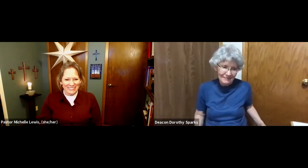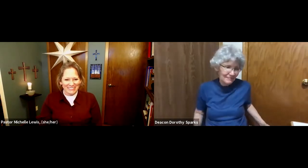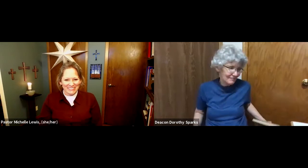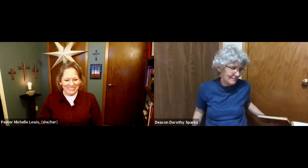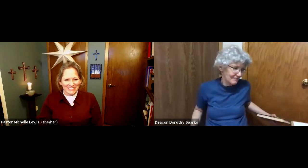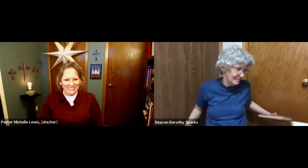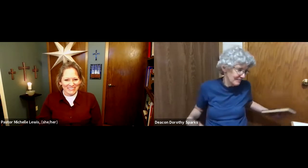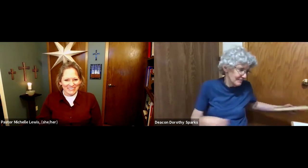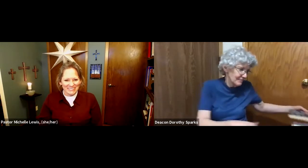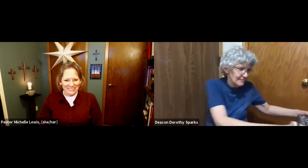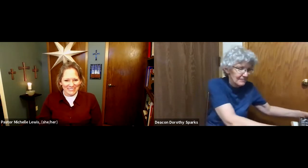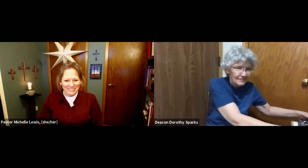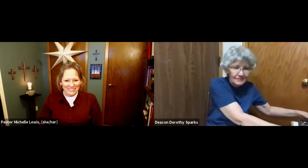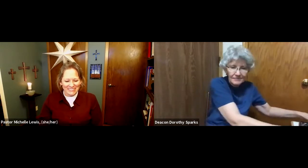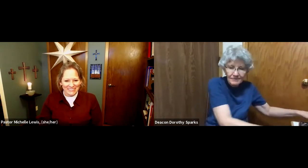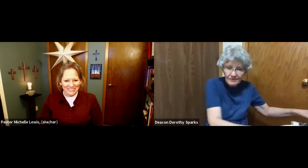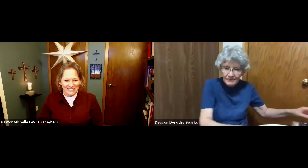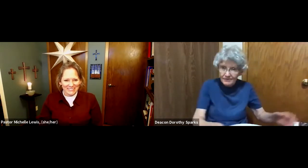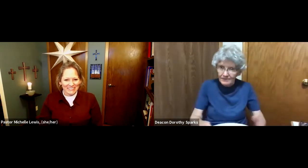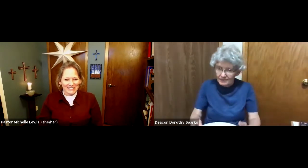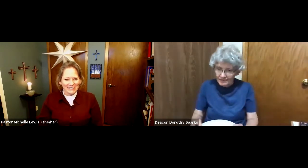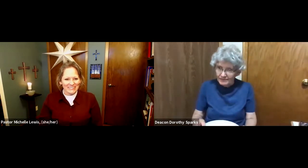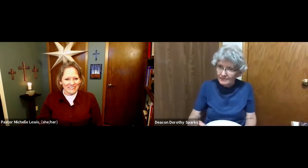bowl of water too, don't you?